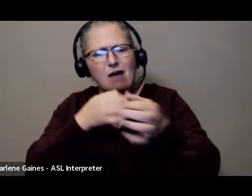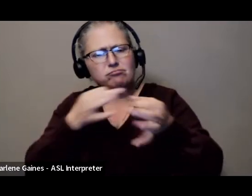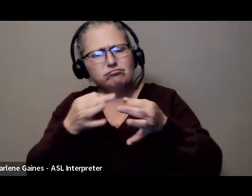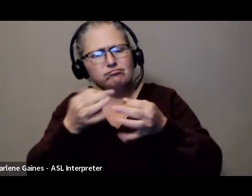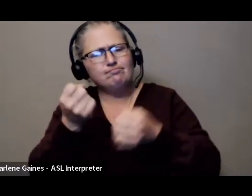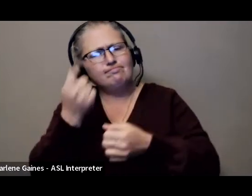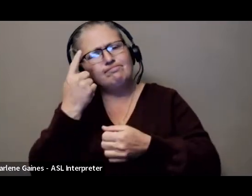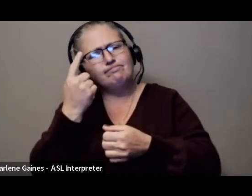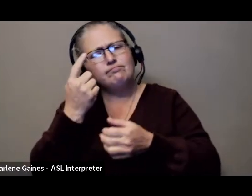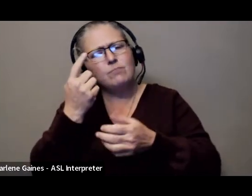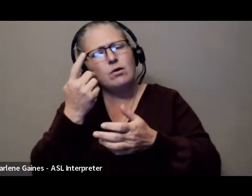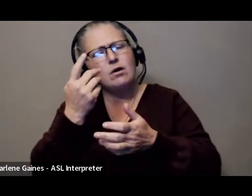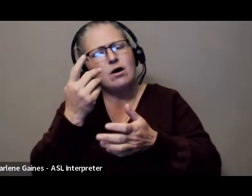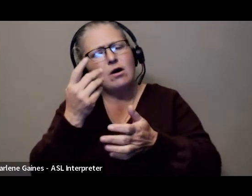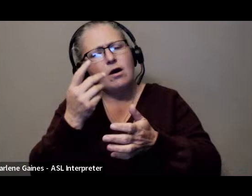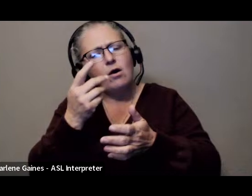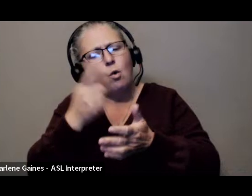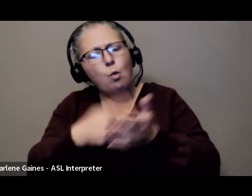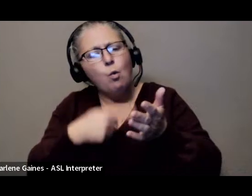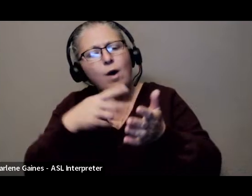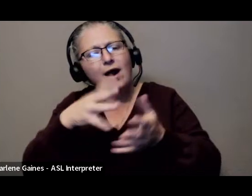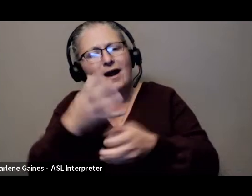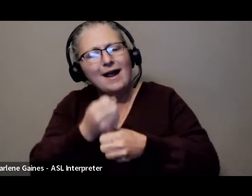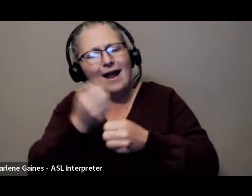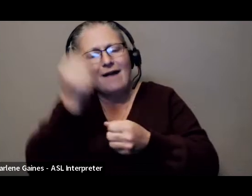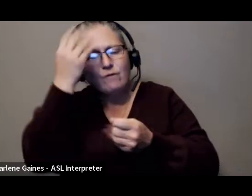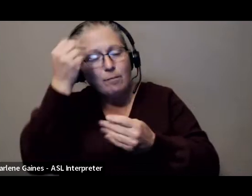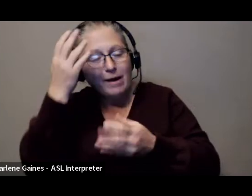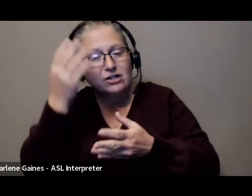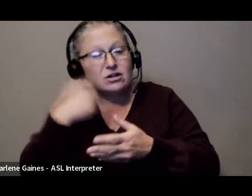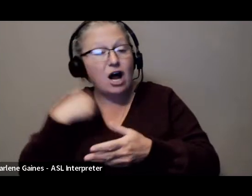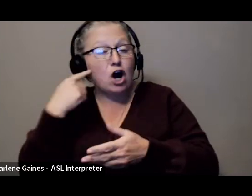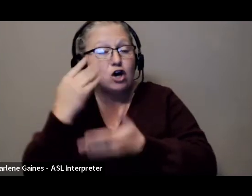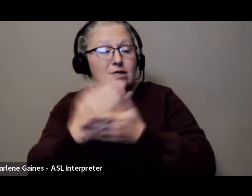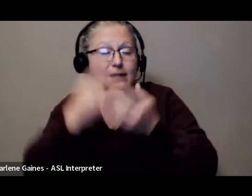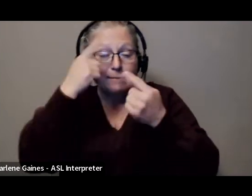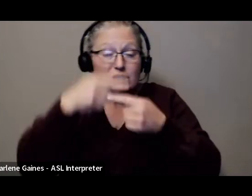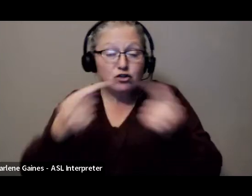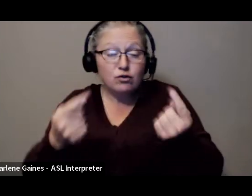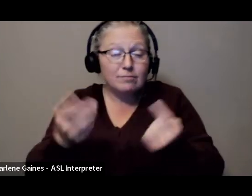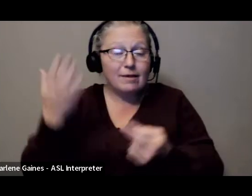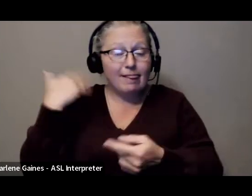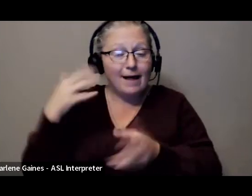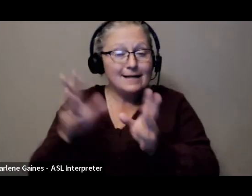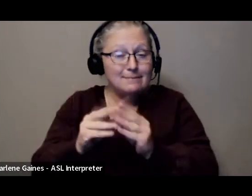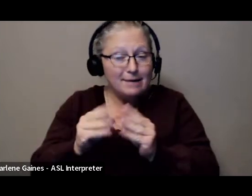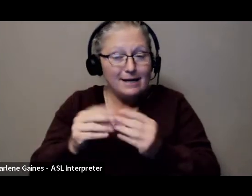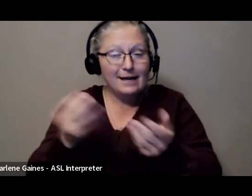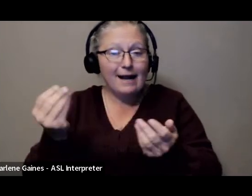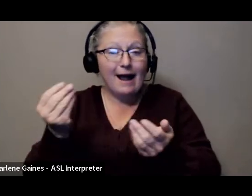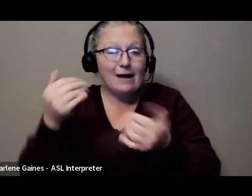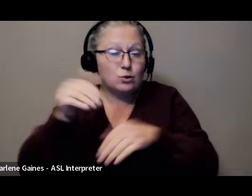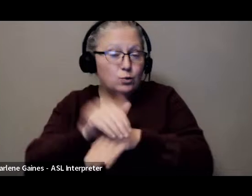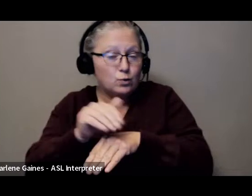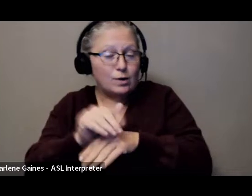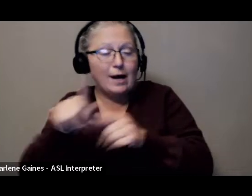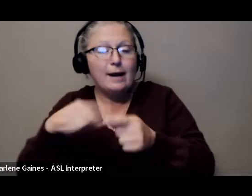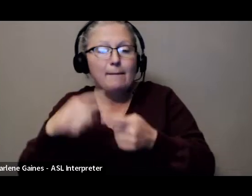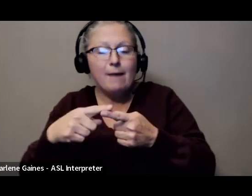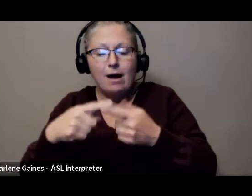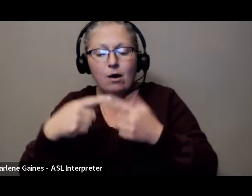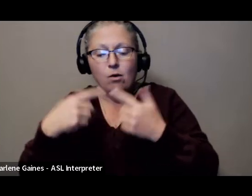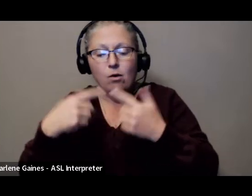judge sources of information. I also heard some disagreement last meeting, and perhaps tonight,